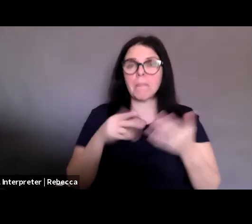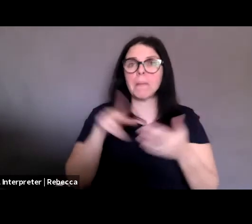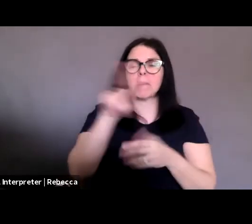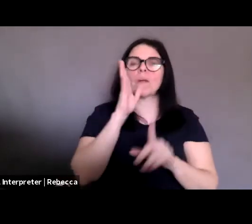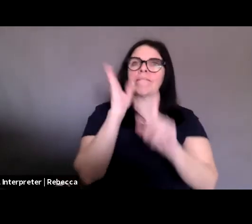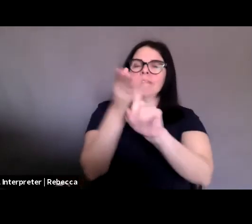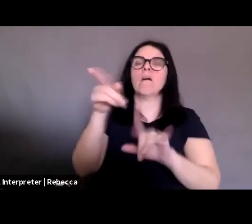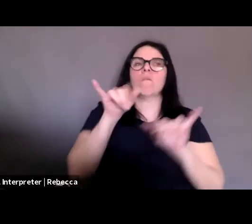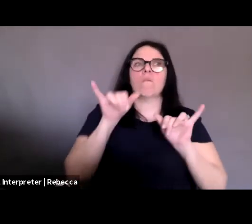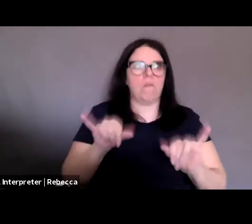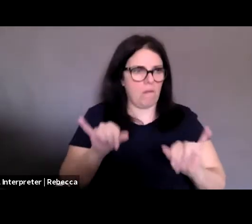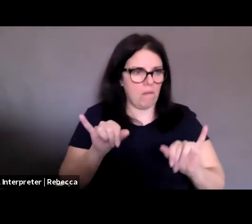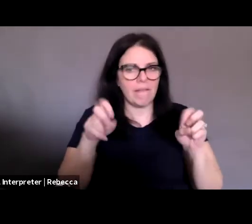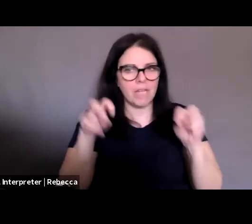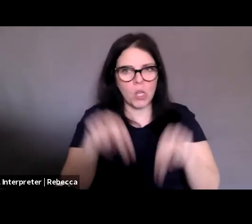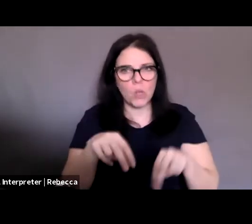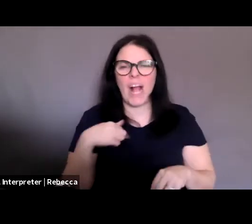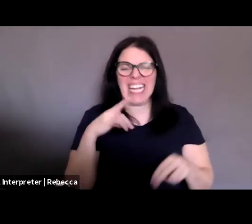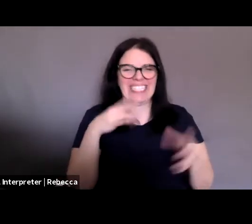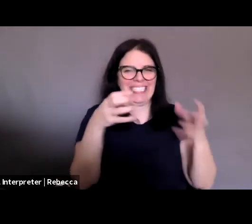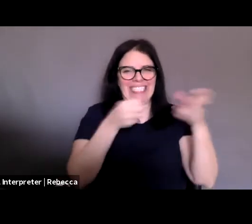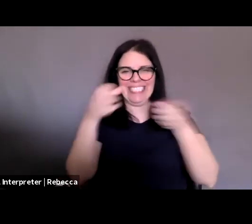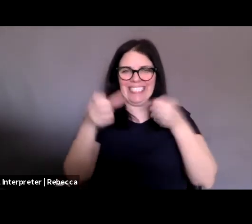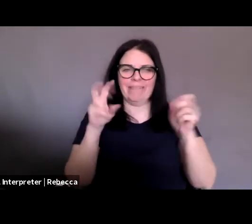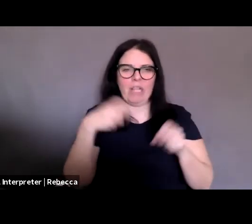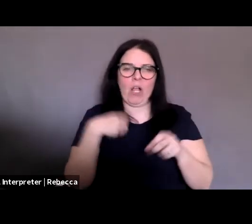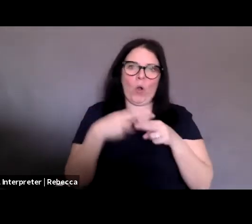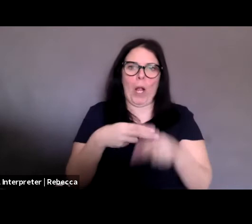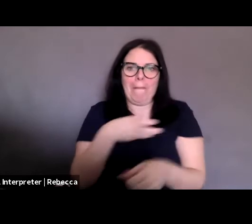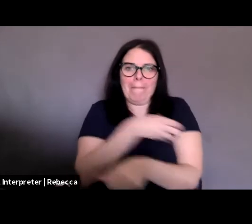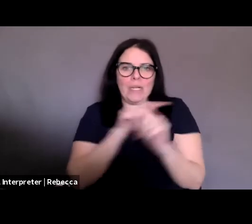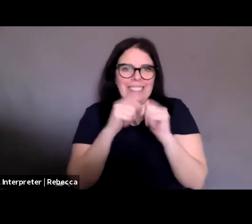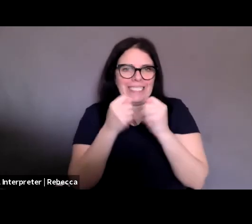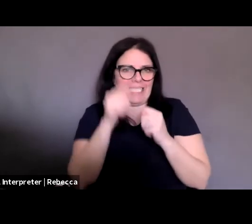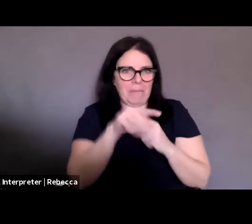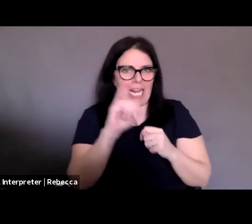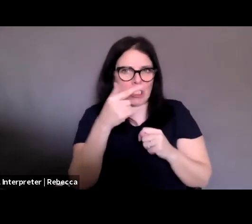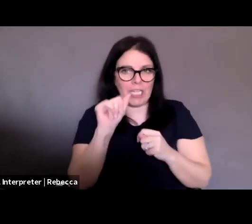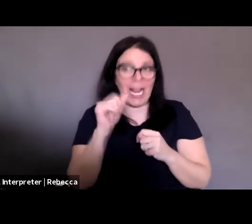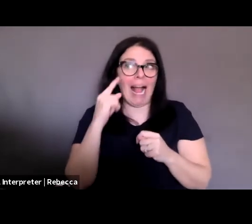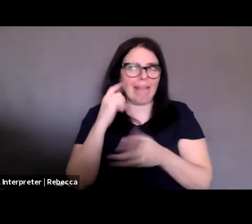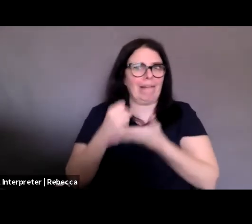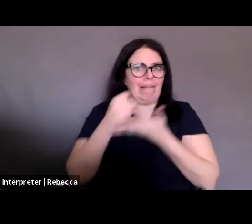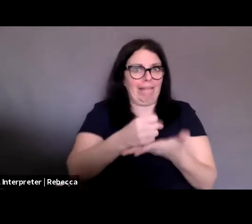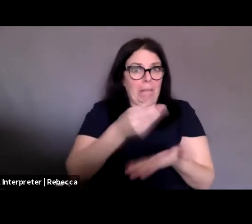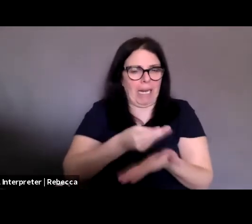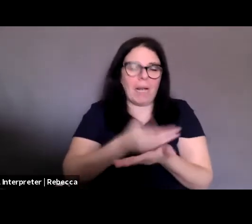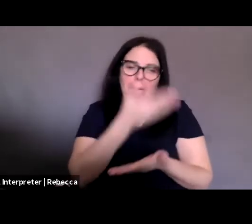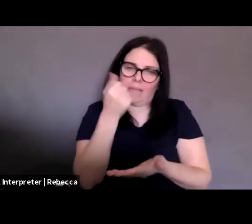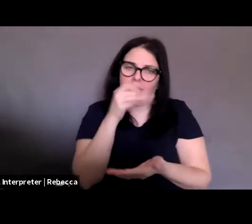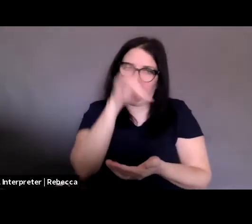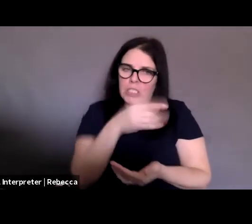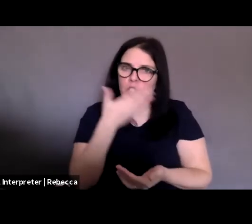luckily, a kind of powerhouse team, and the NIJ granted the award, I think, on the strength of that in part. The